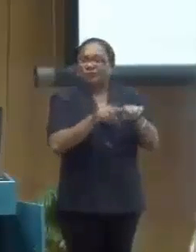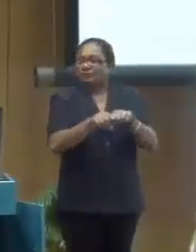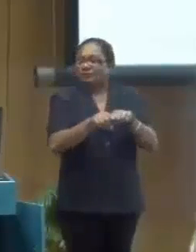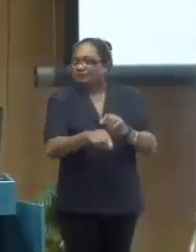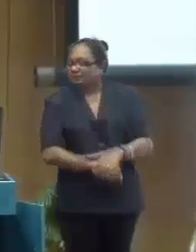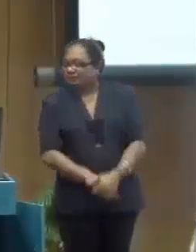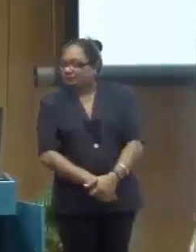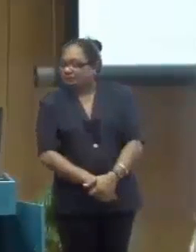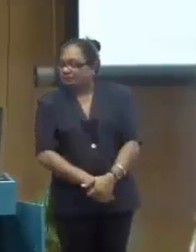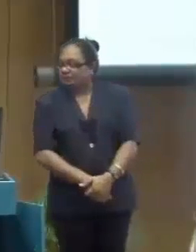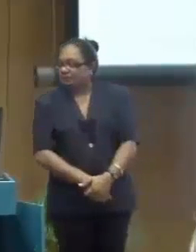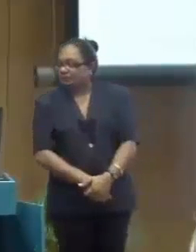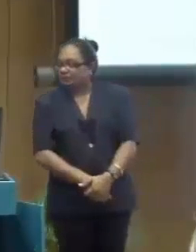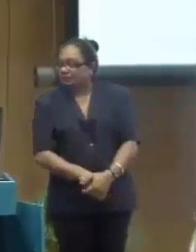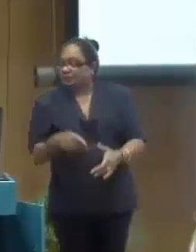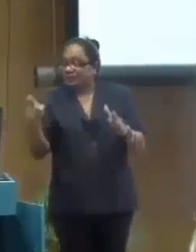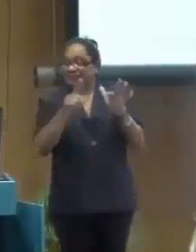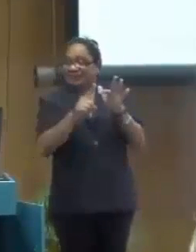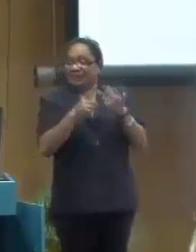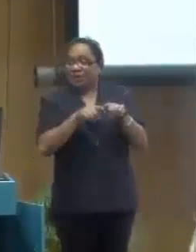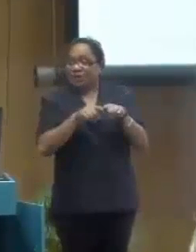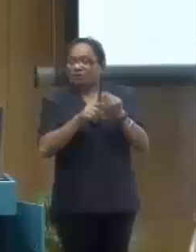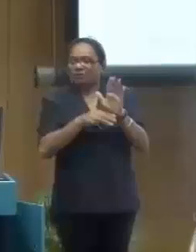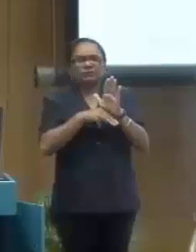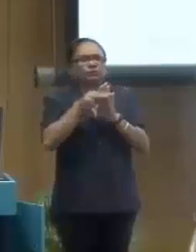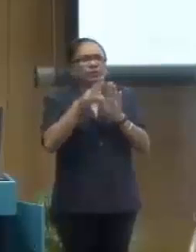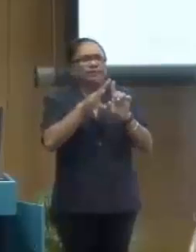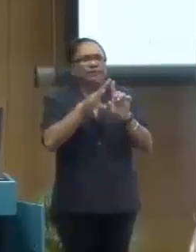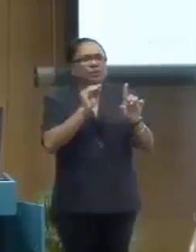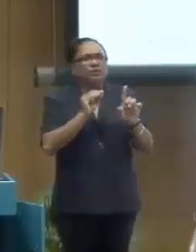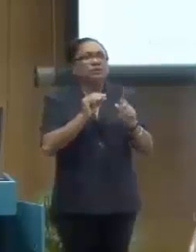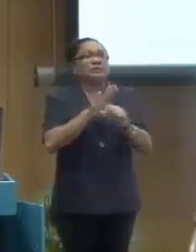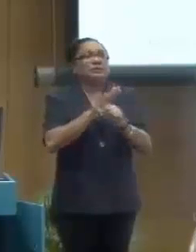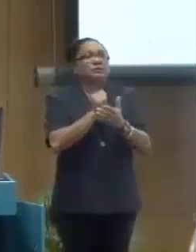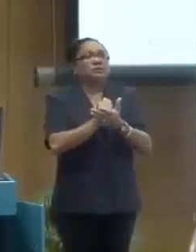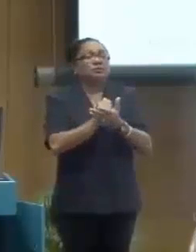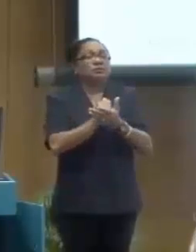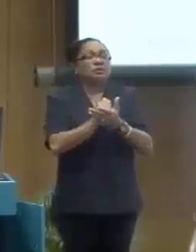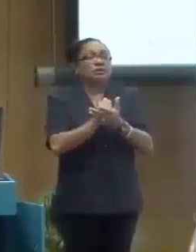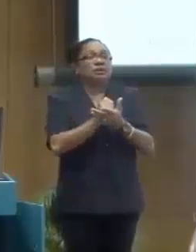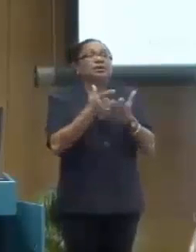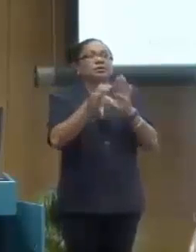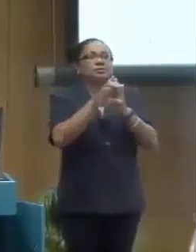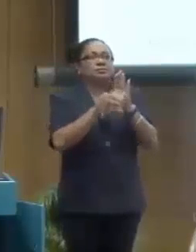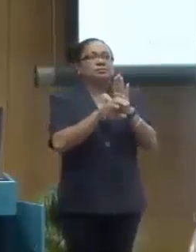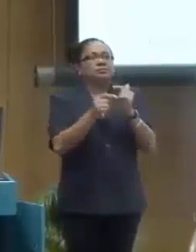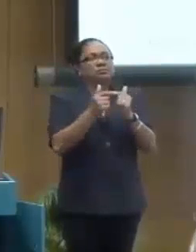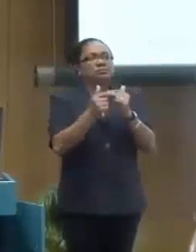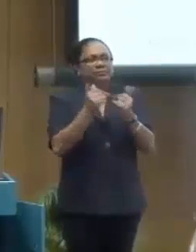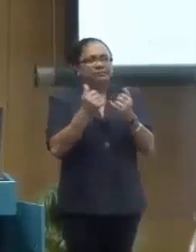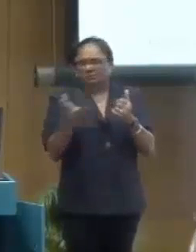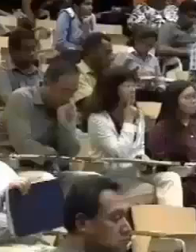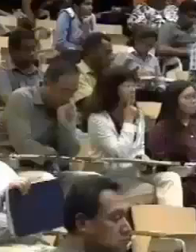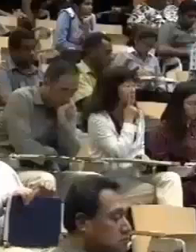You use the e-learning maturity model. Great thing, in terms of assuring some quality at a course level. Very good